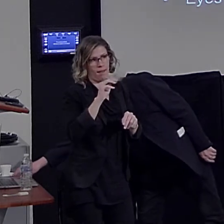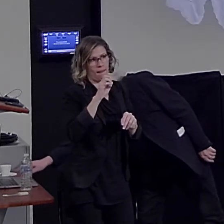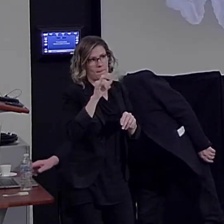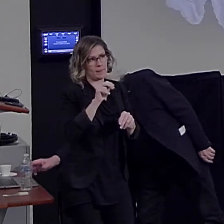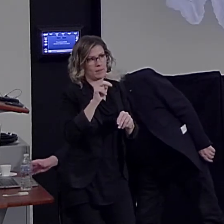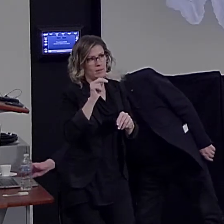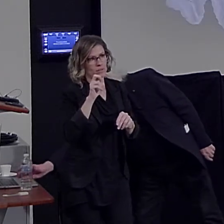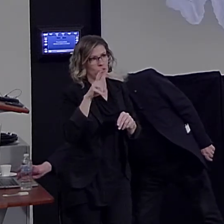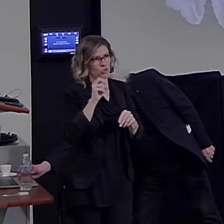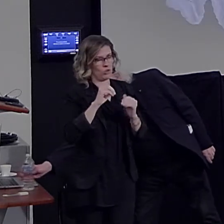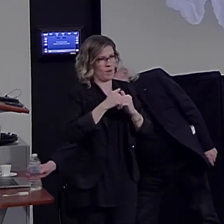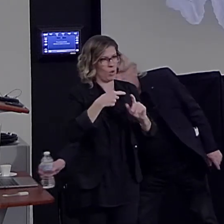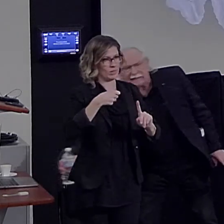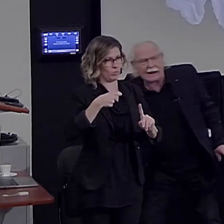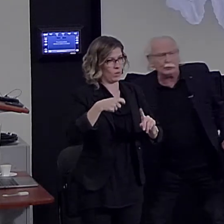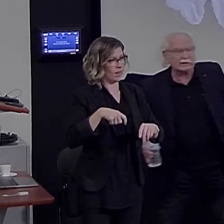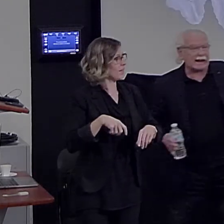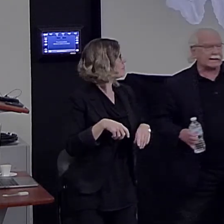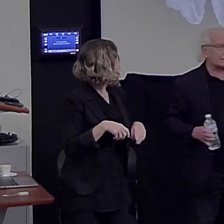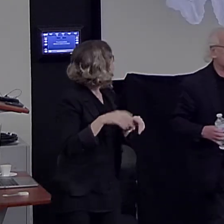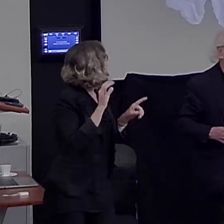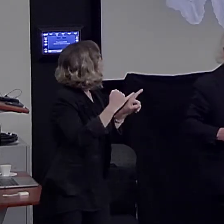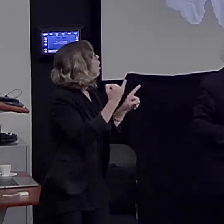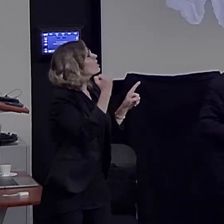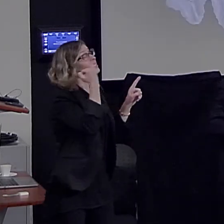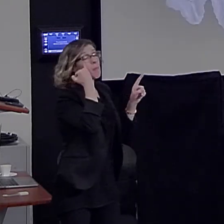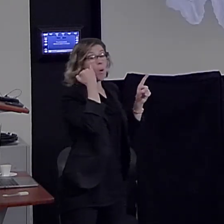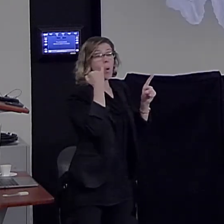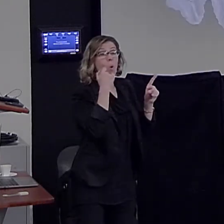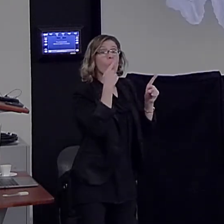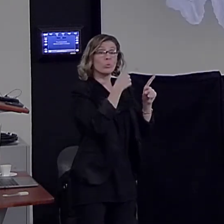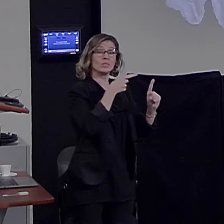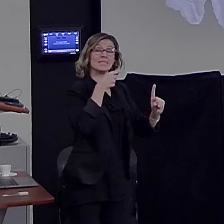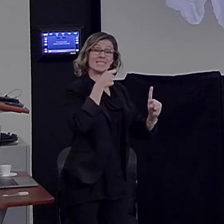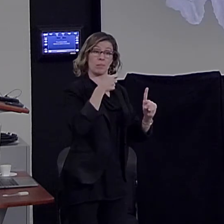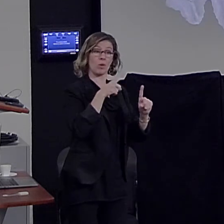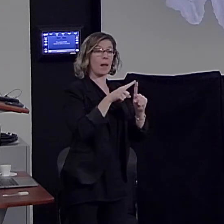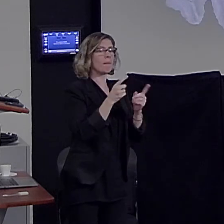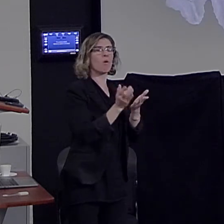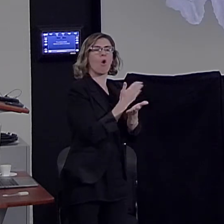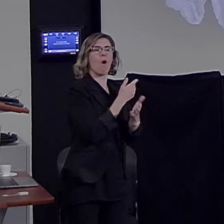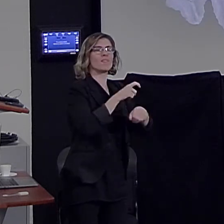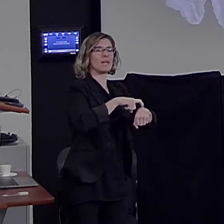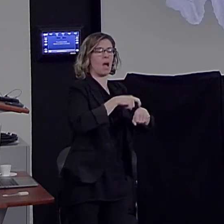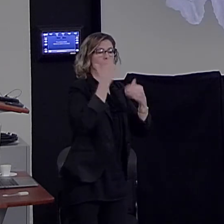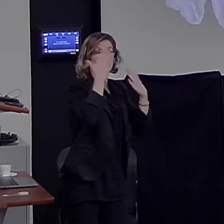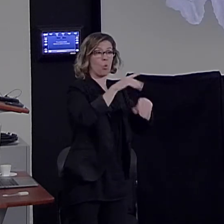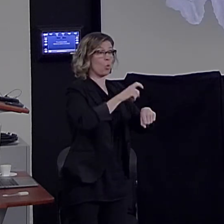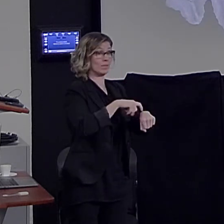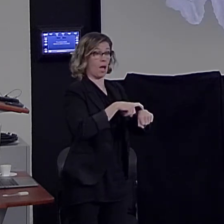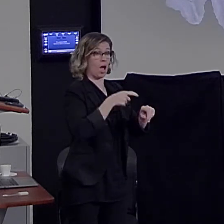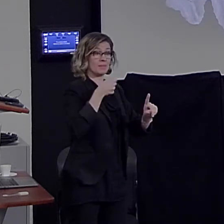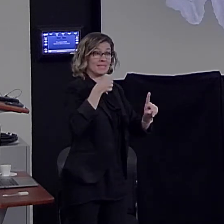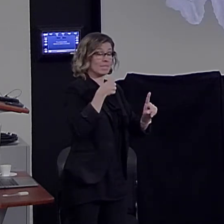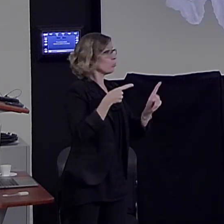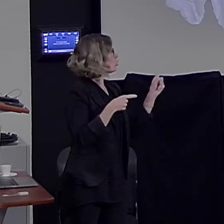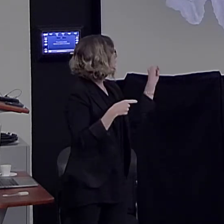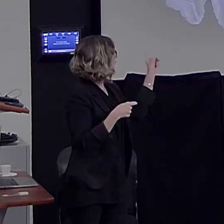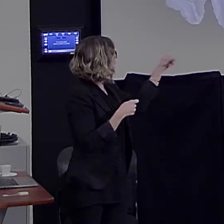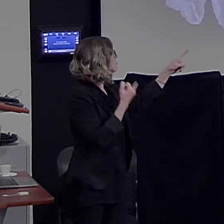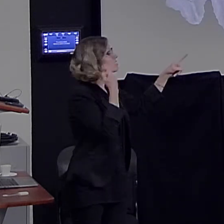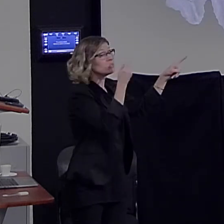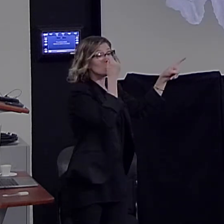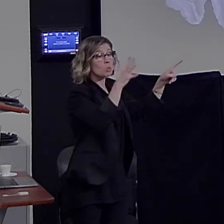stimulate median nerves without time, there is no time. Stimulation of the nerve, you don't care about